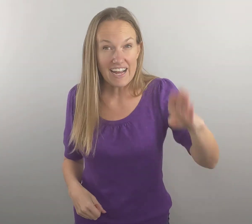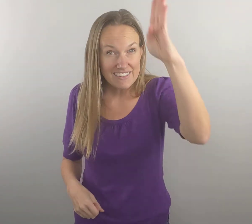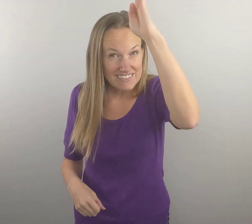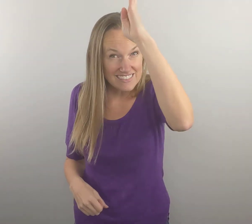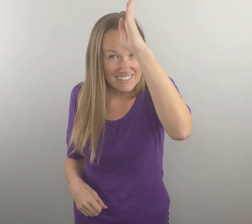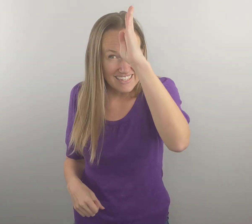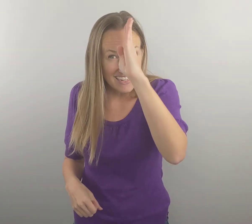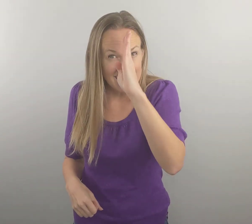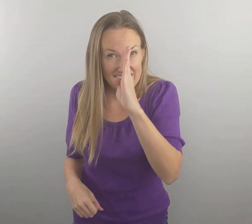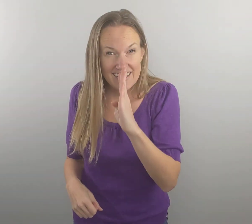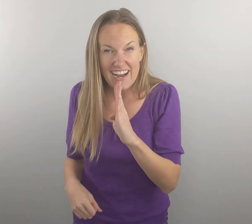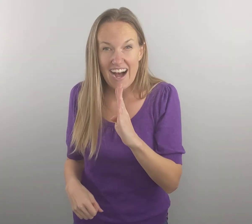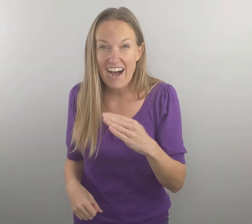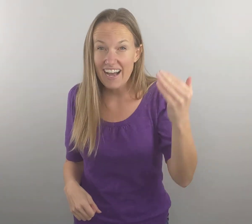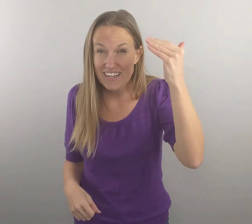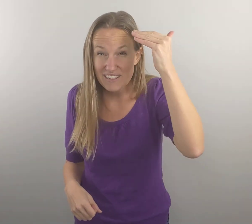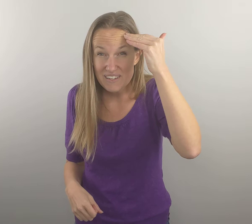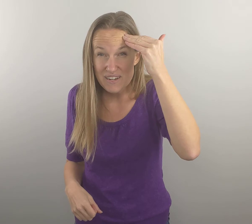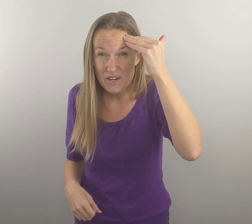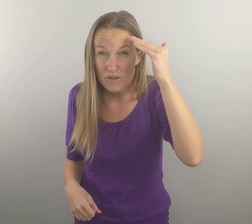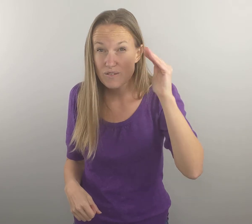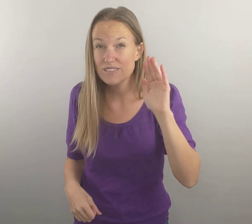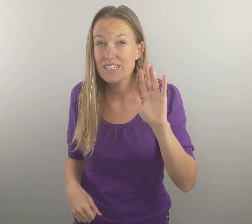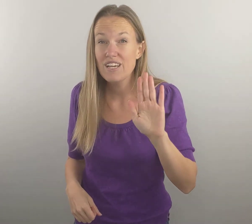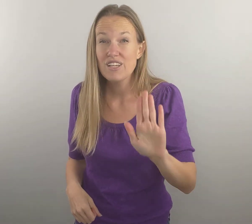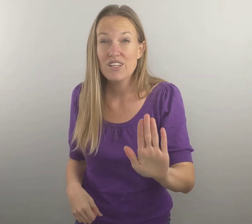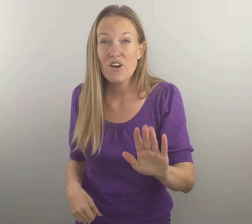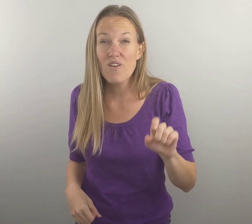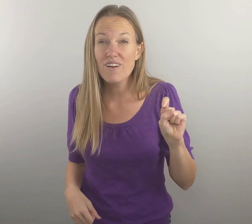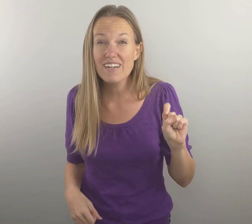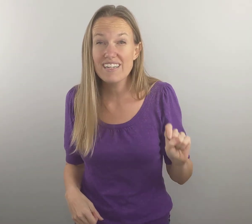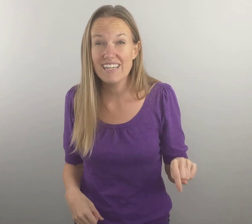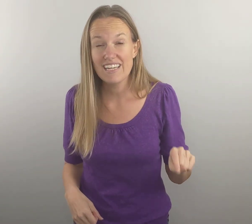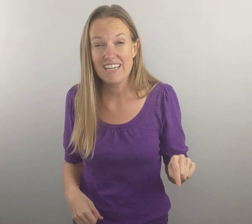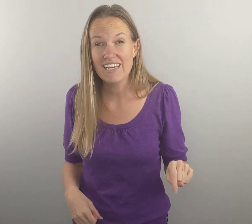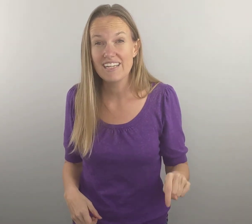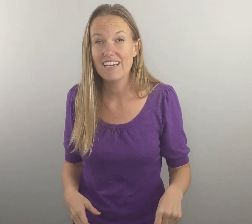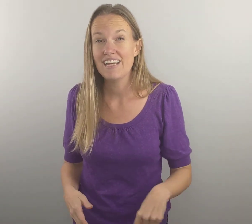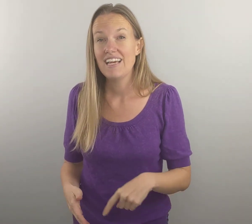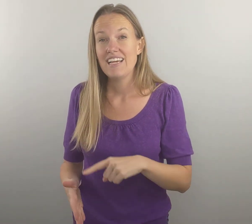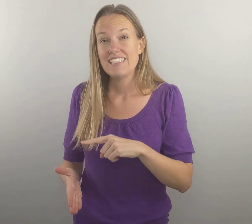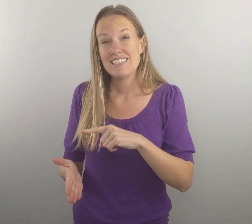knows your need. God knows your need.